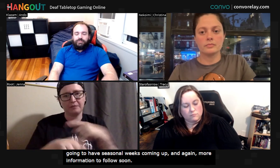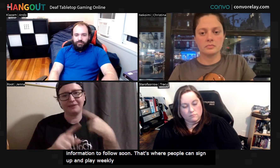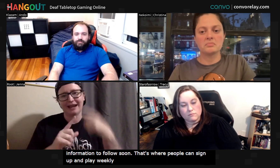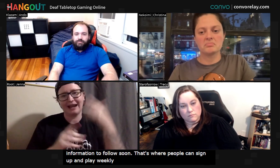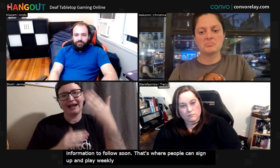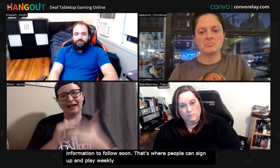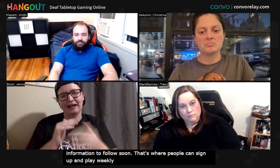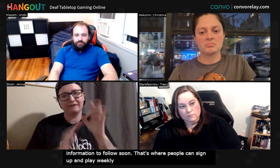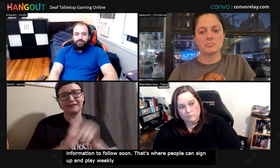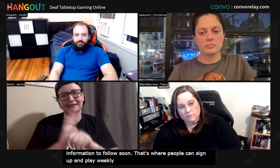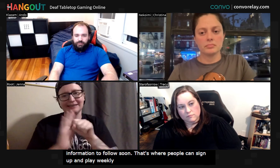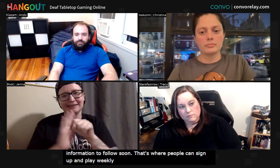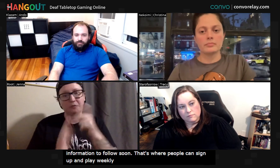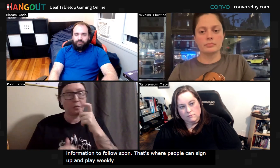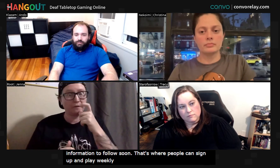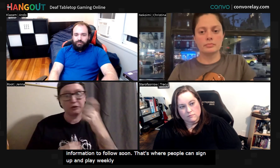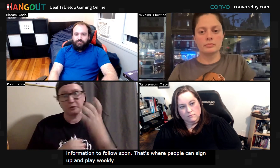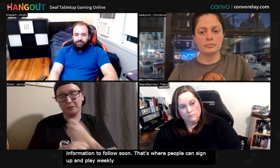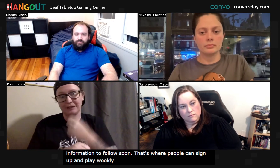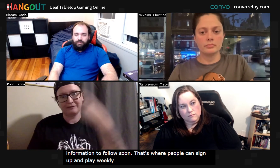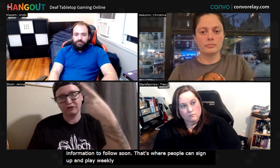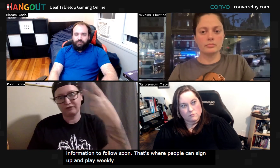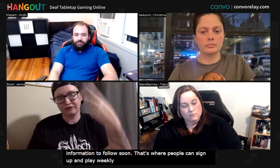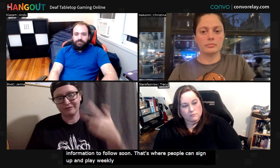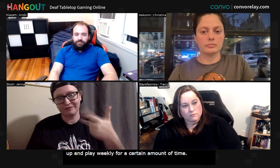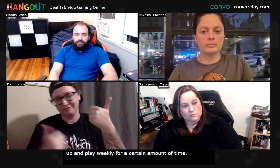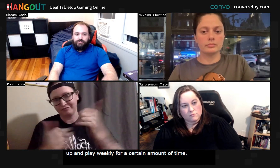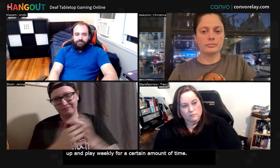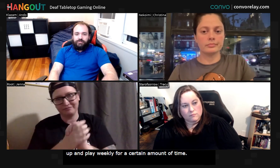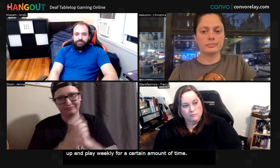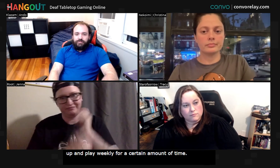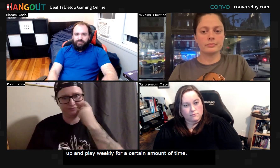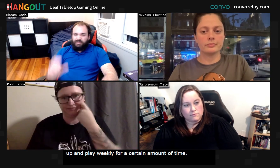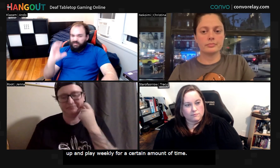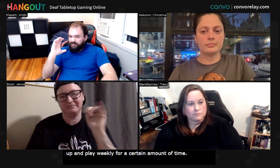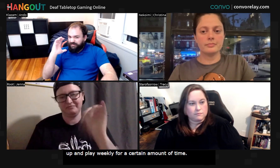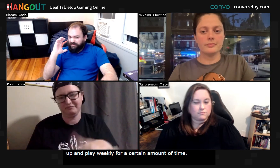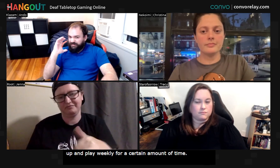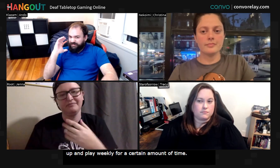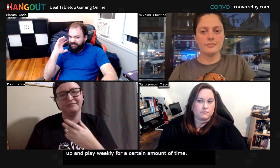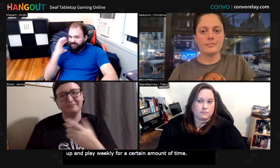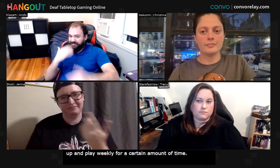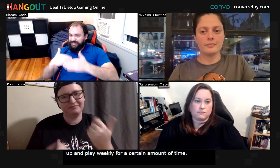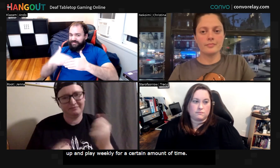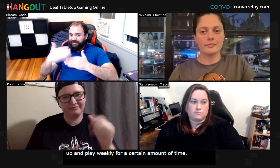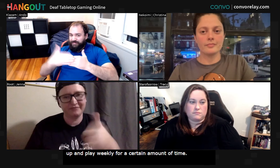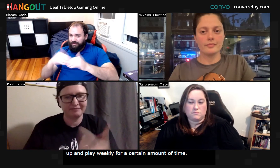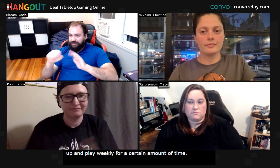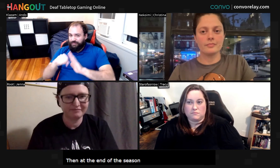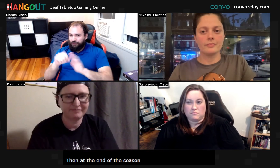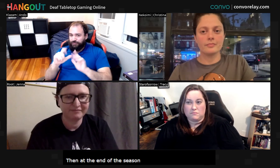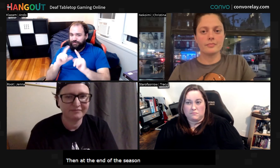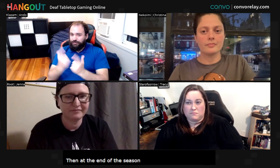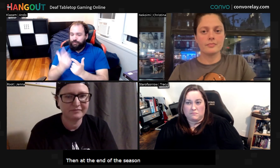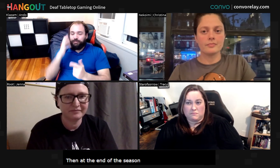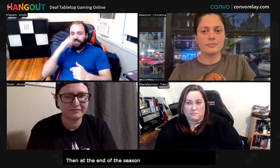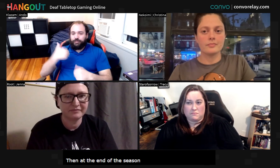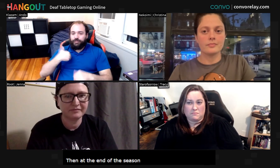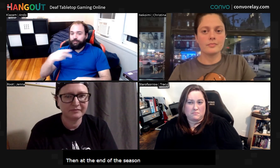time. And then at the end of the season, you win, whoever wins for second or third or whatever. So yeah, so